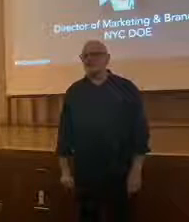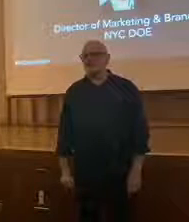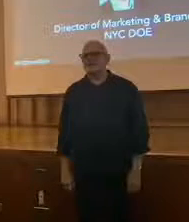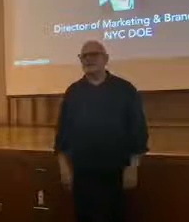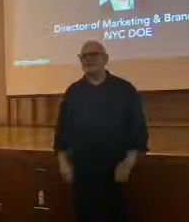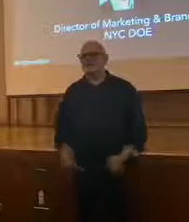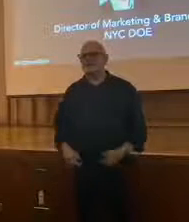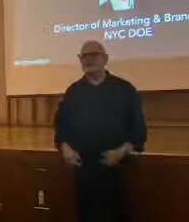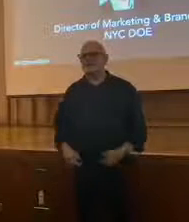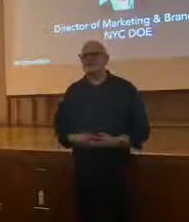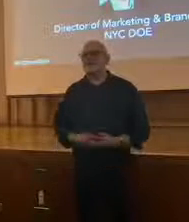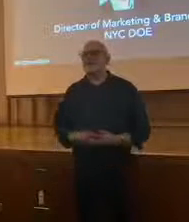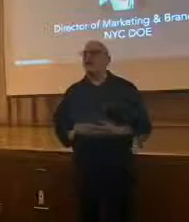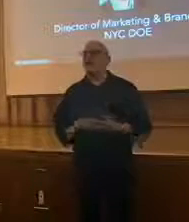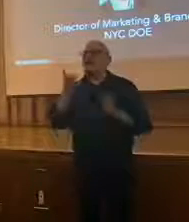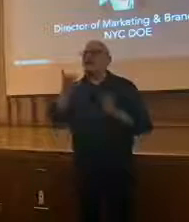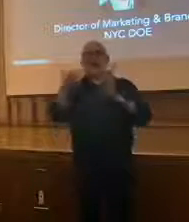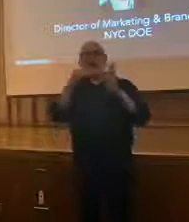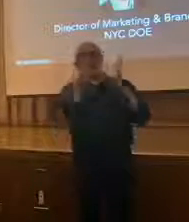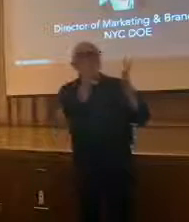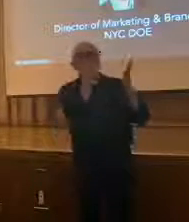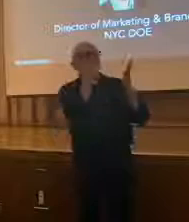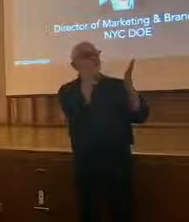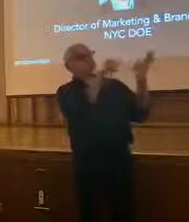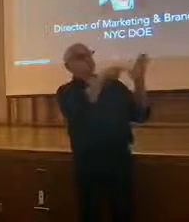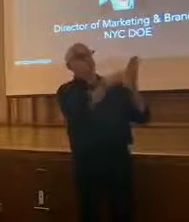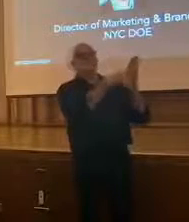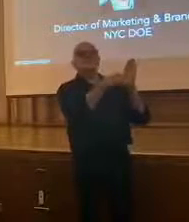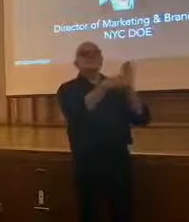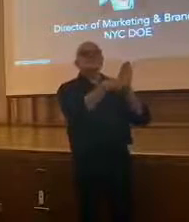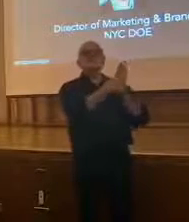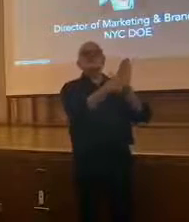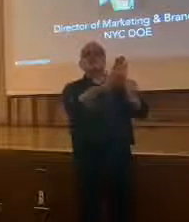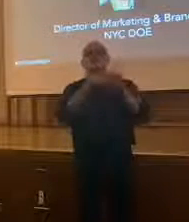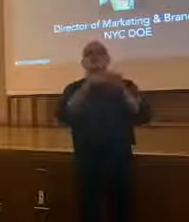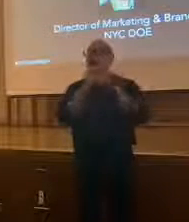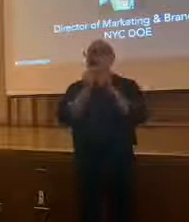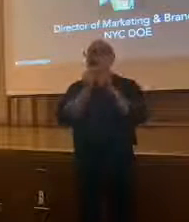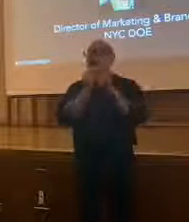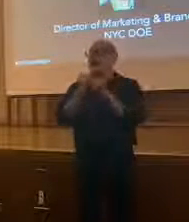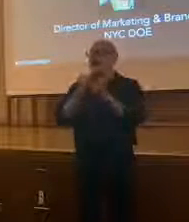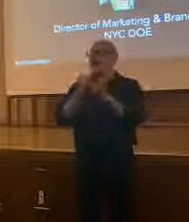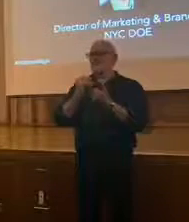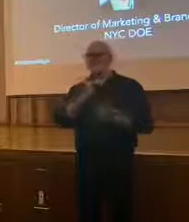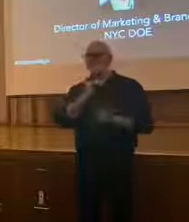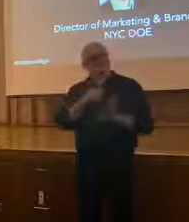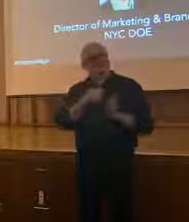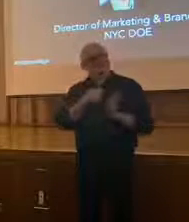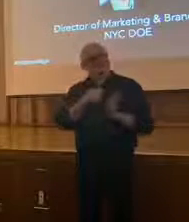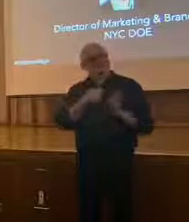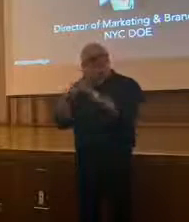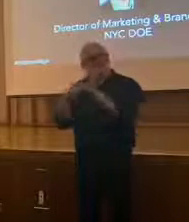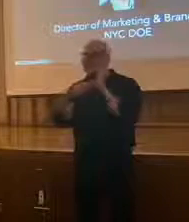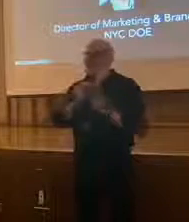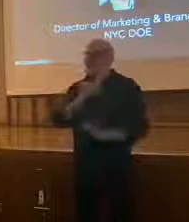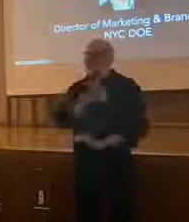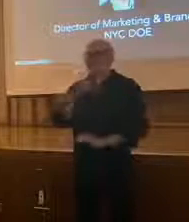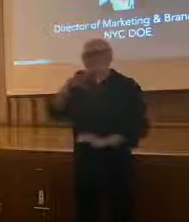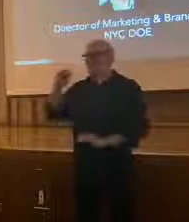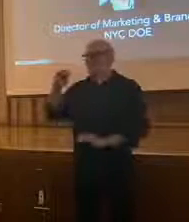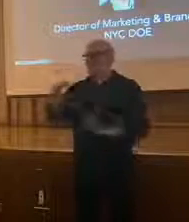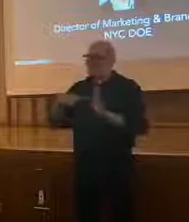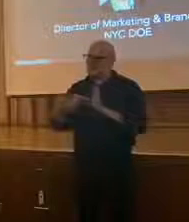back to time and again from a brand perspective, and part of the drumbeat that we try to keep going, is the idea of equity and